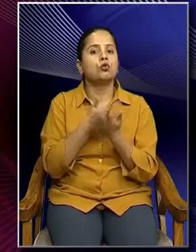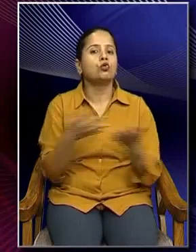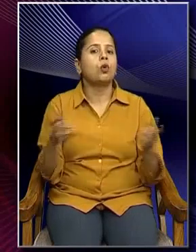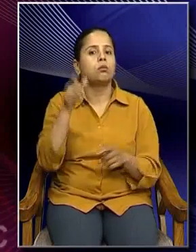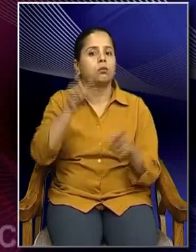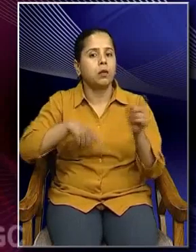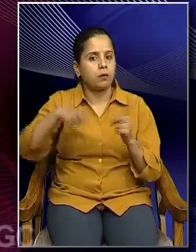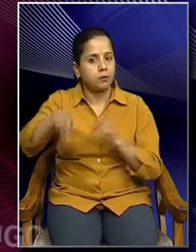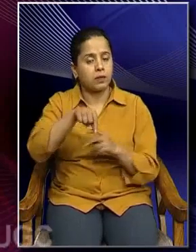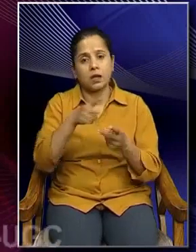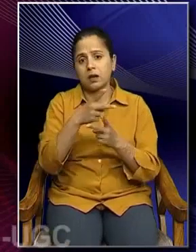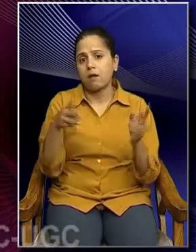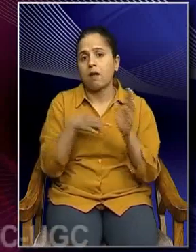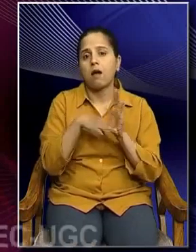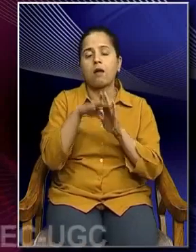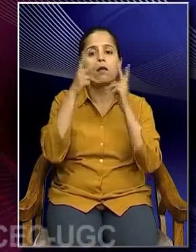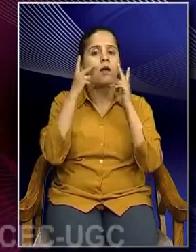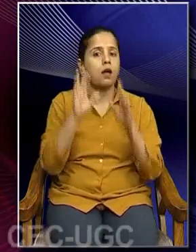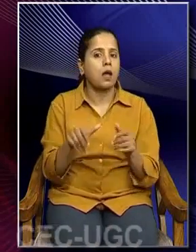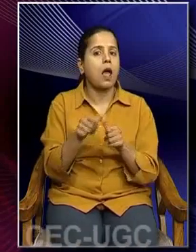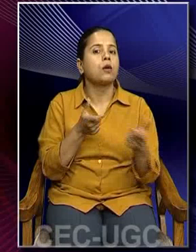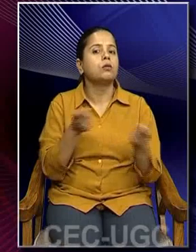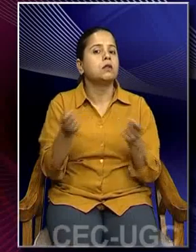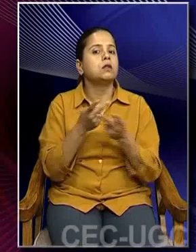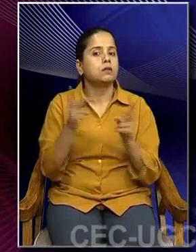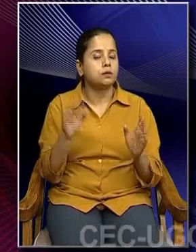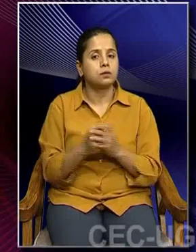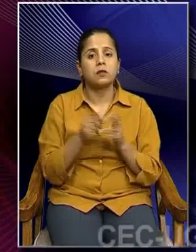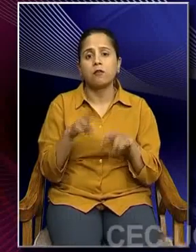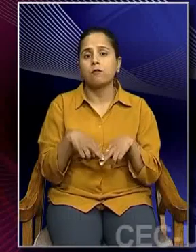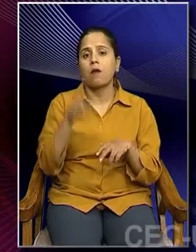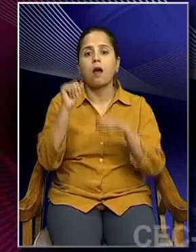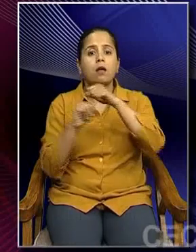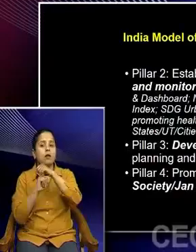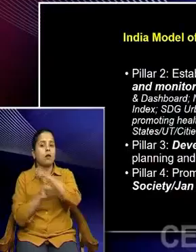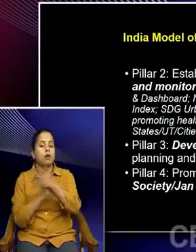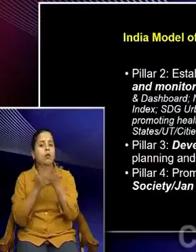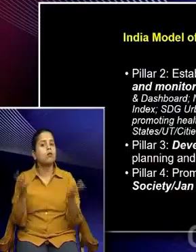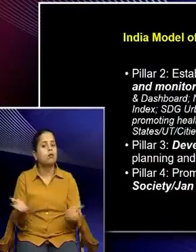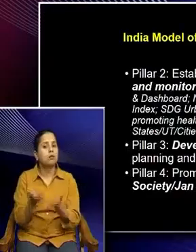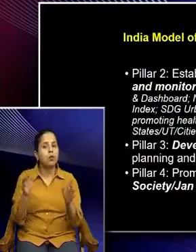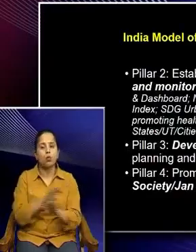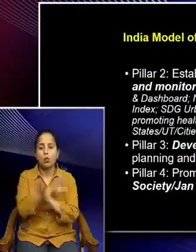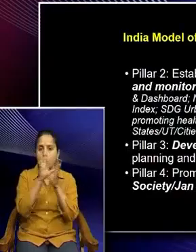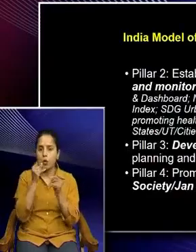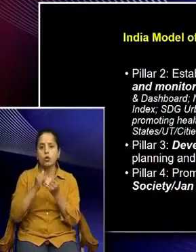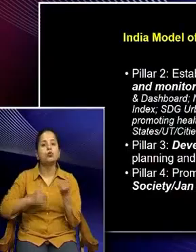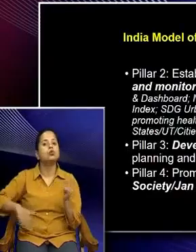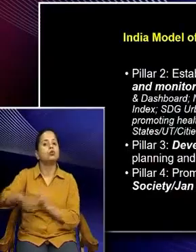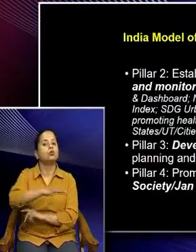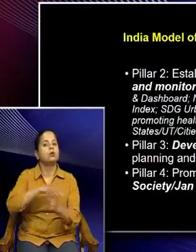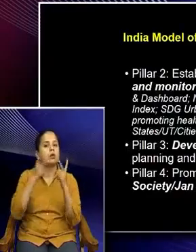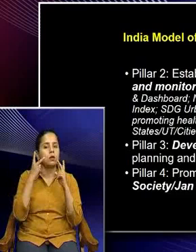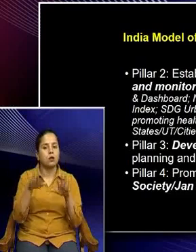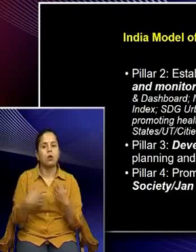person at various levels of administration. And the final pillar is promoting a whole of society or a